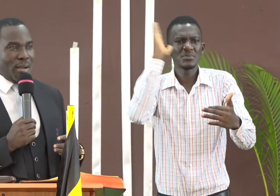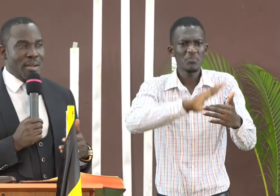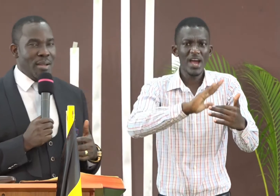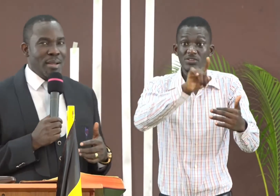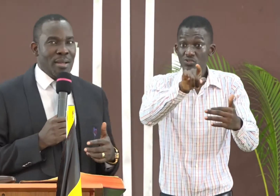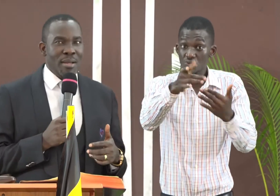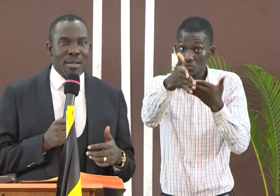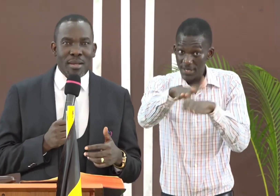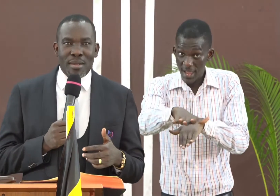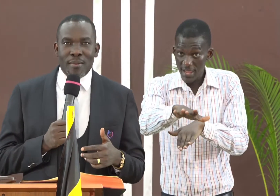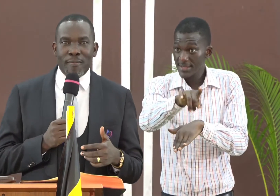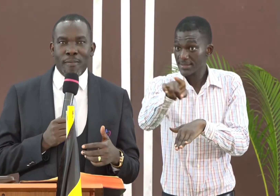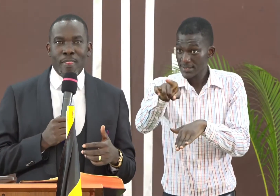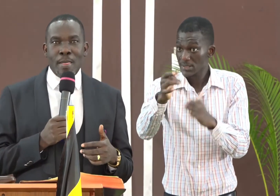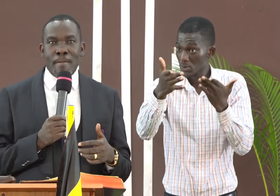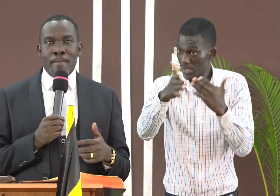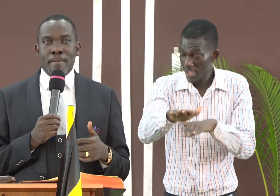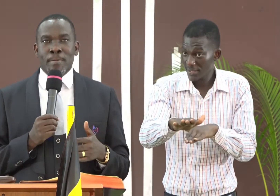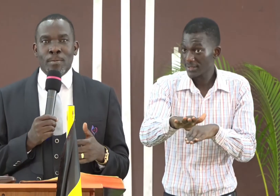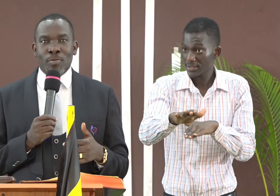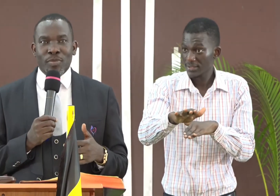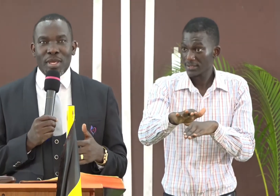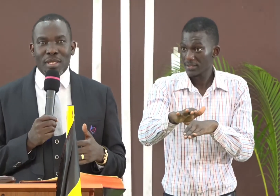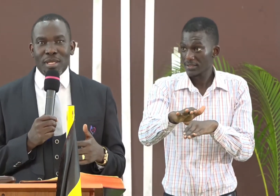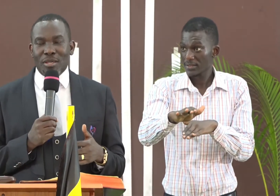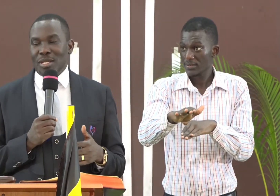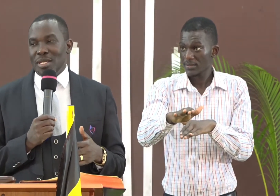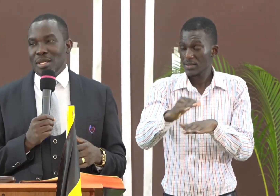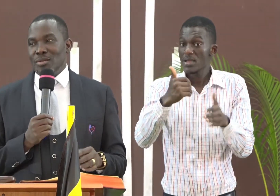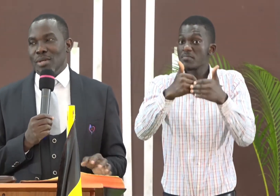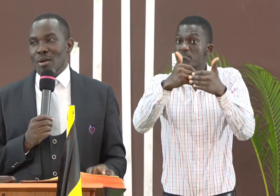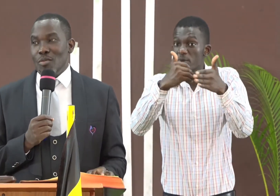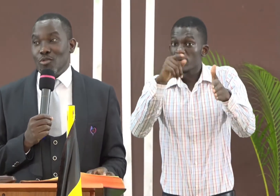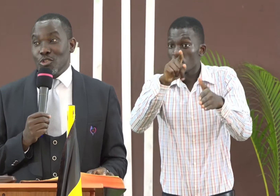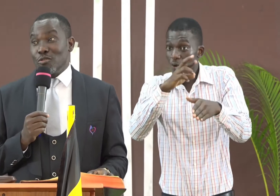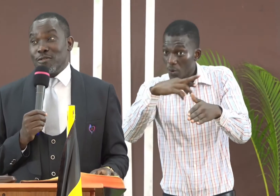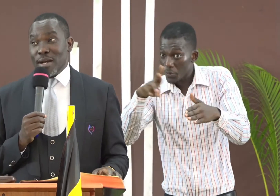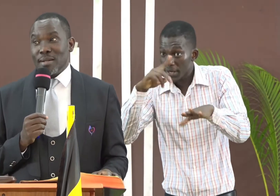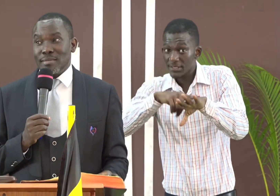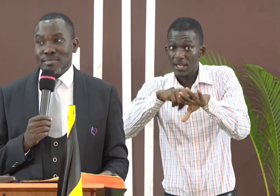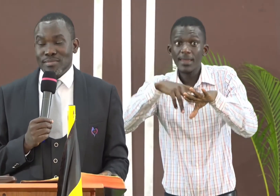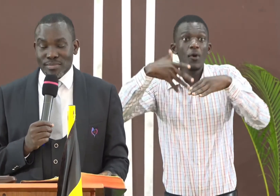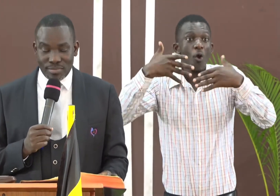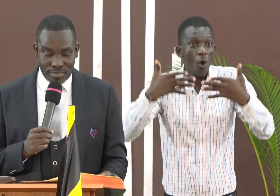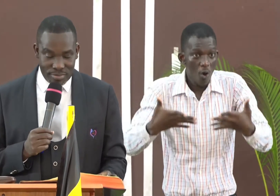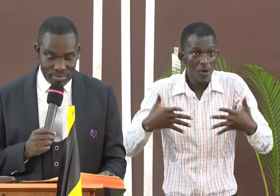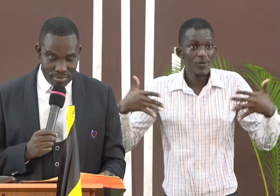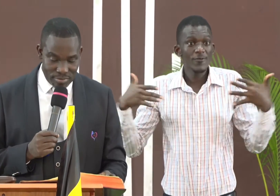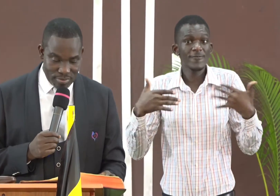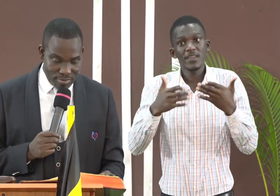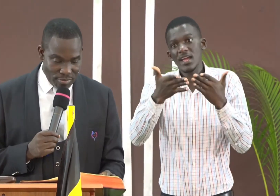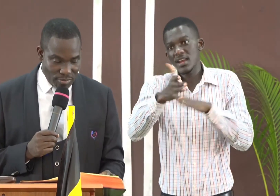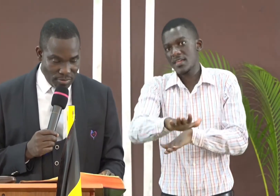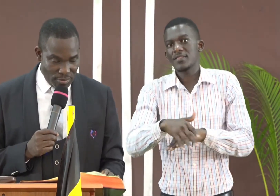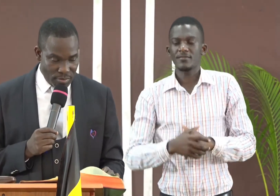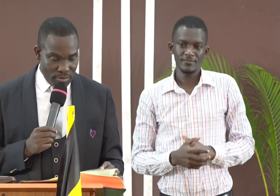okufa. So it's very dangerous for you to die. Ng'ekiseera kyo tekinnatuuka oba okutya okufa. To die